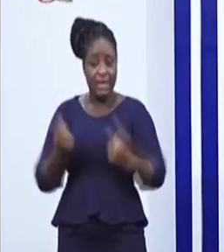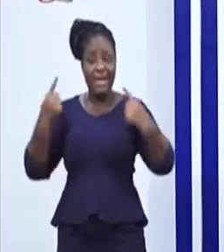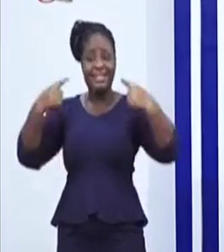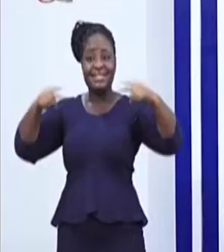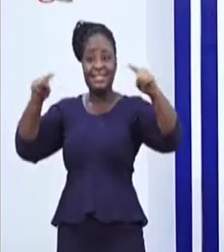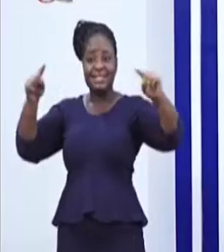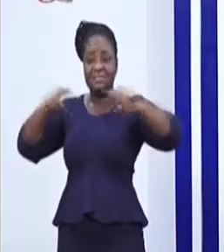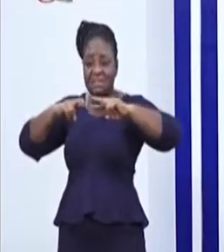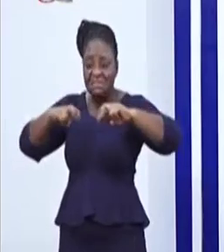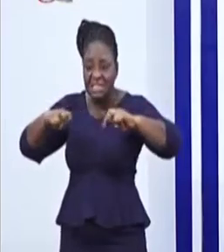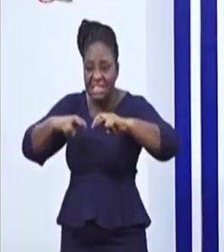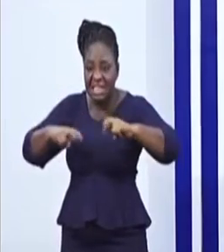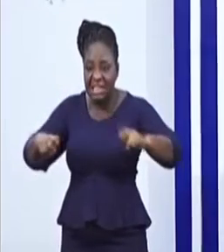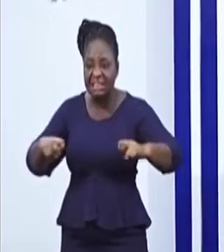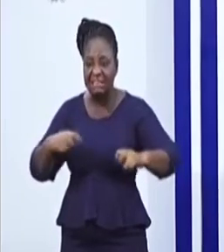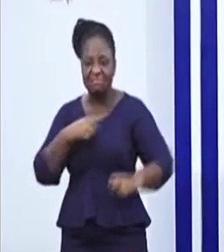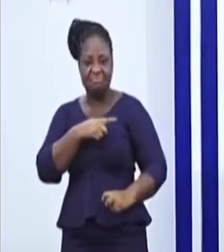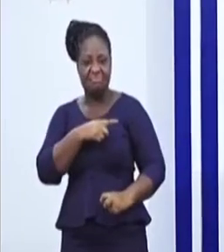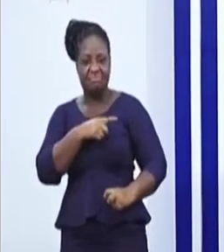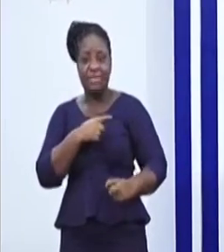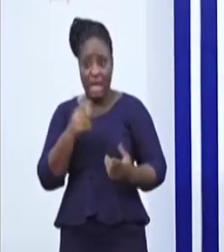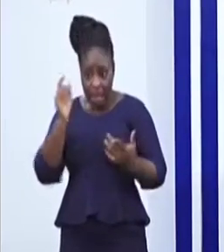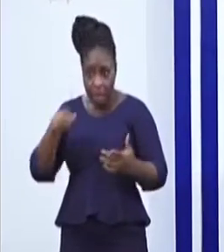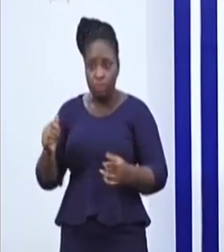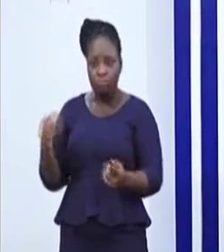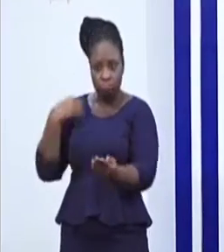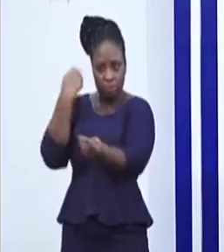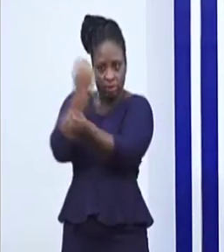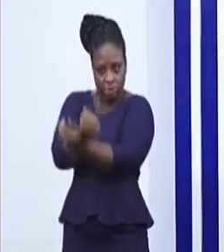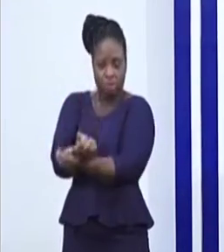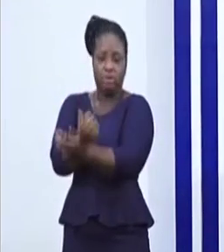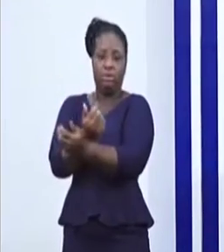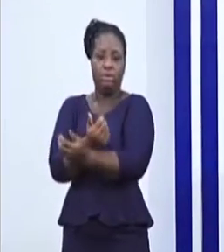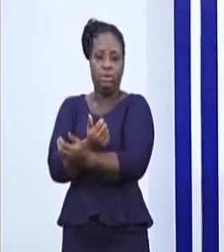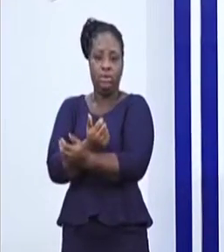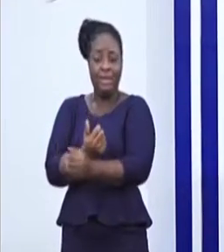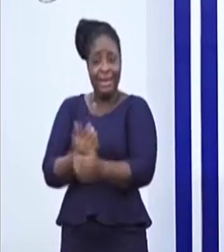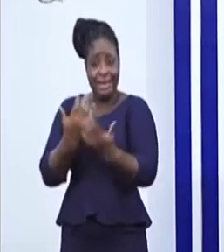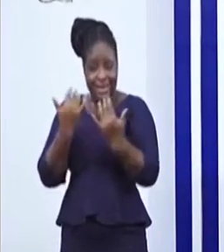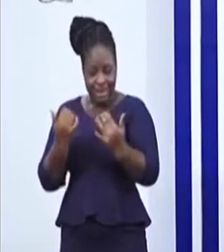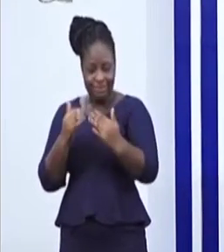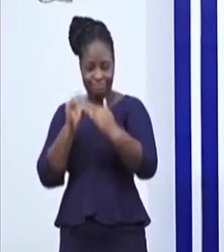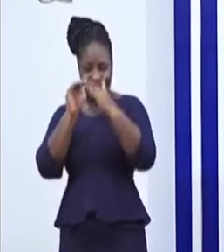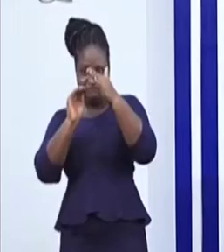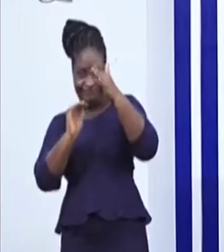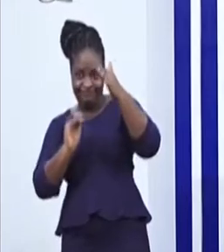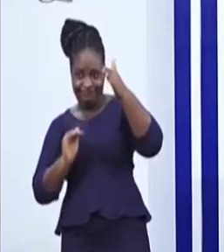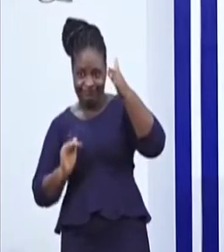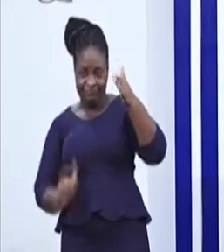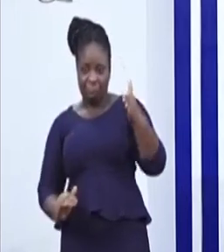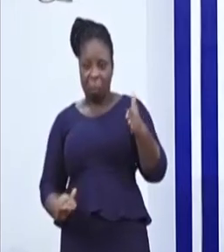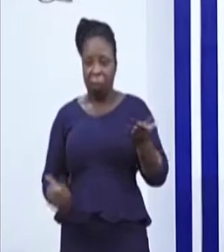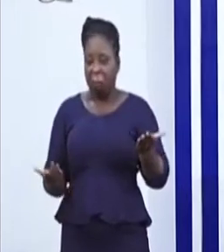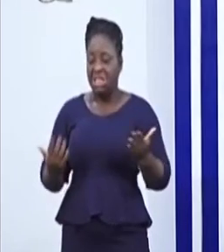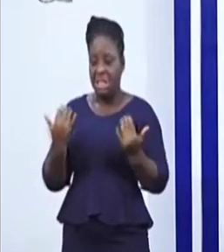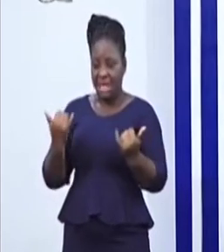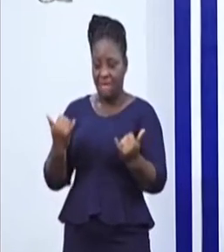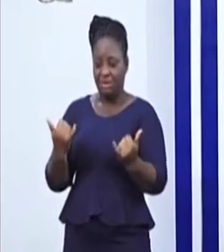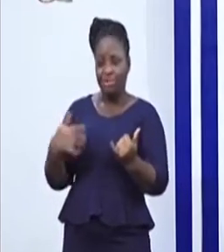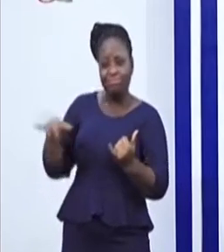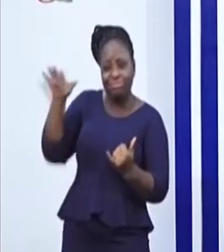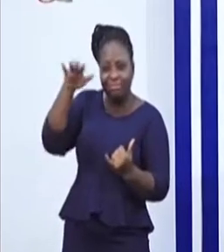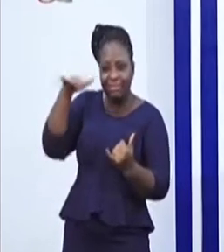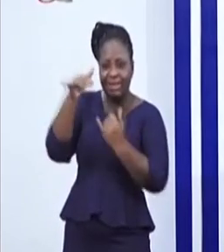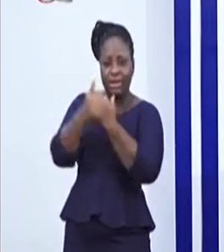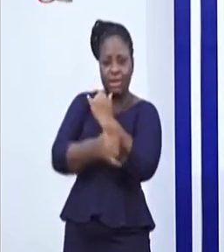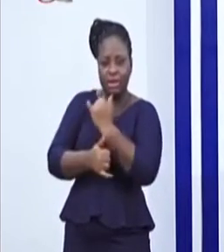successful investigations, they are being prosecuted. The breakdown is as follows. So far around the